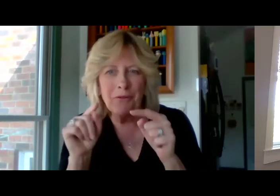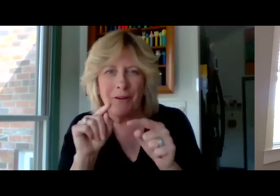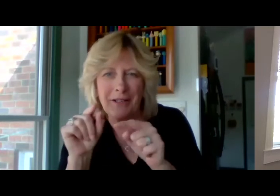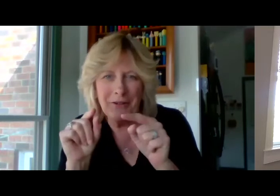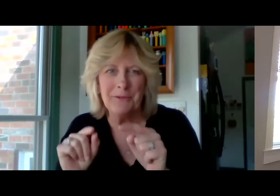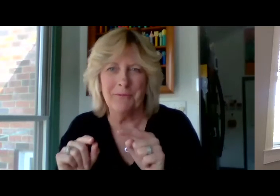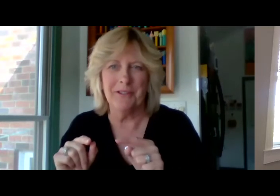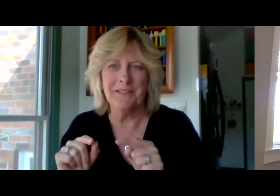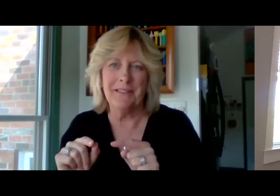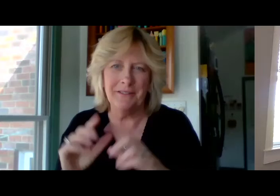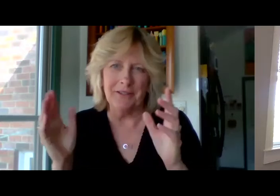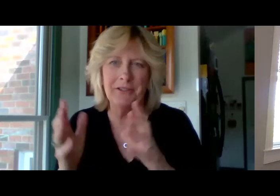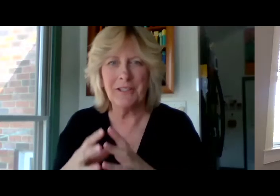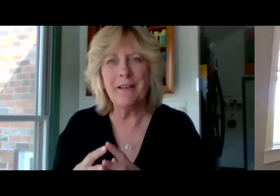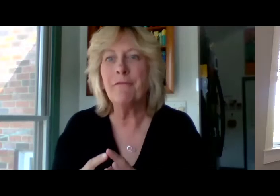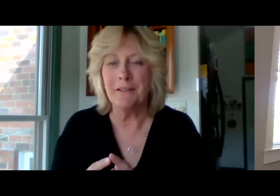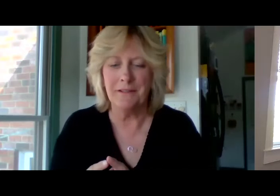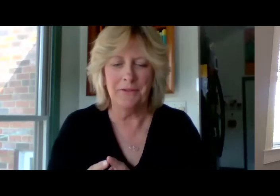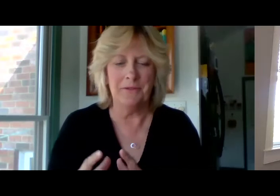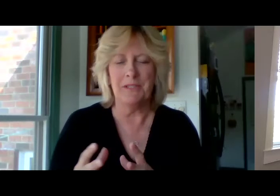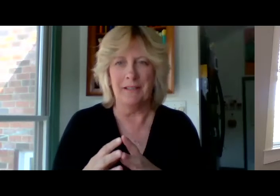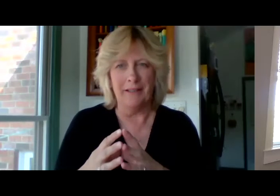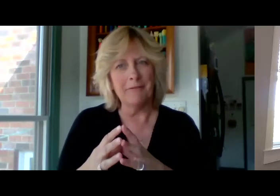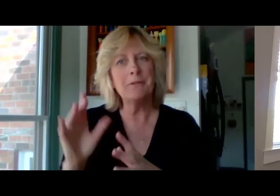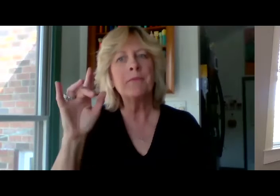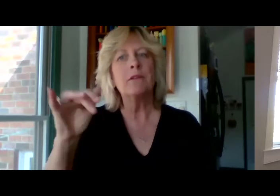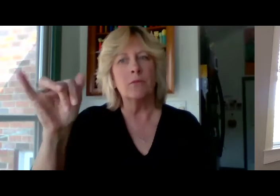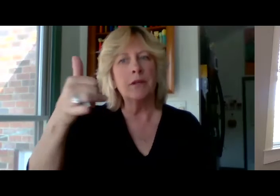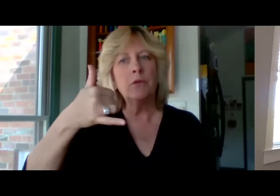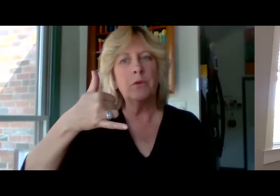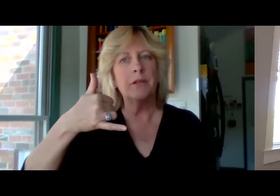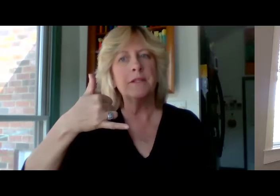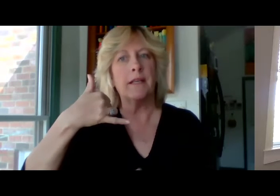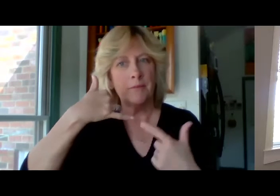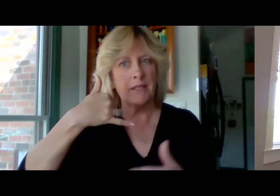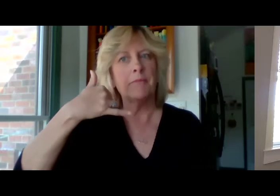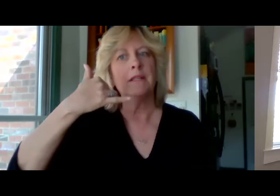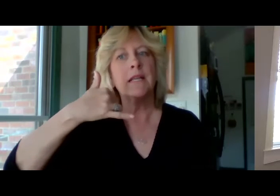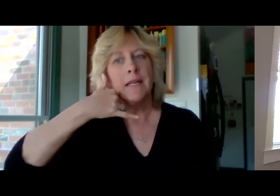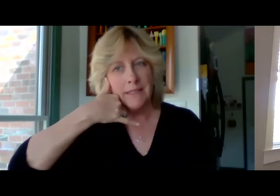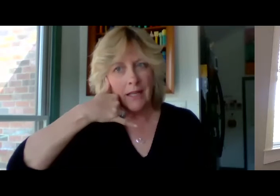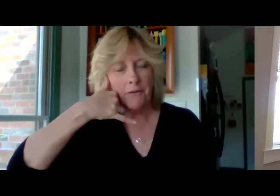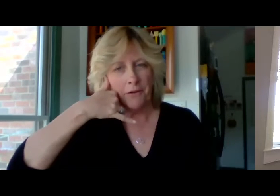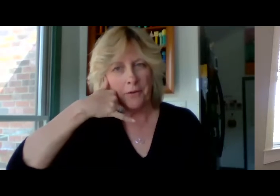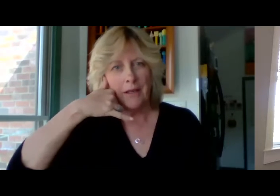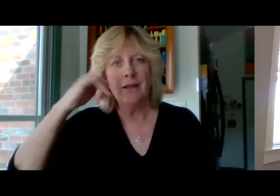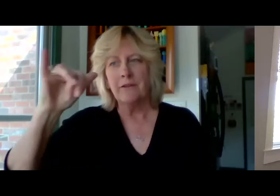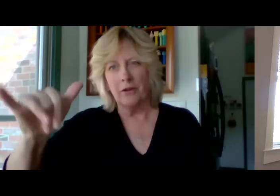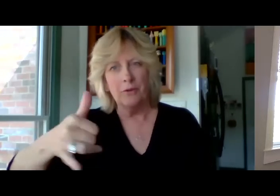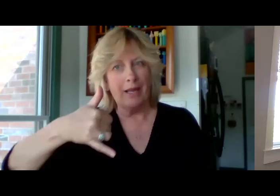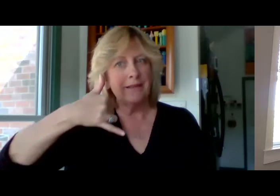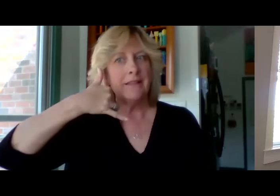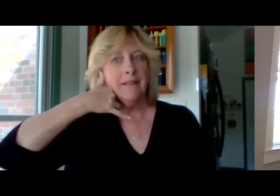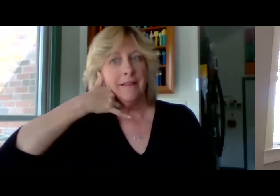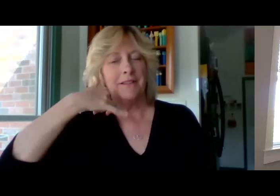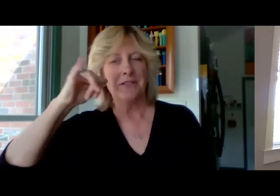maybe you'll find those words. And they're just kind of fun to know some sign language. So one of the words that comes up is telephone.